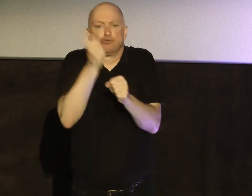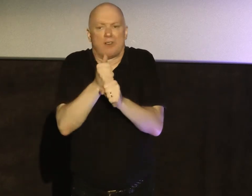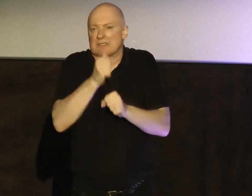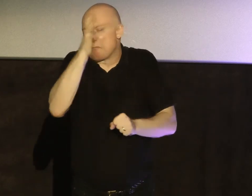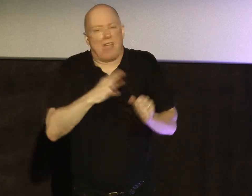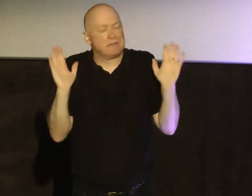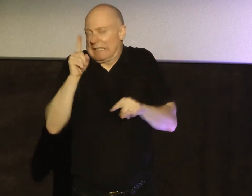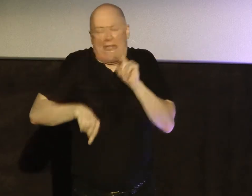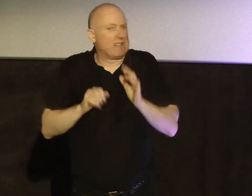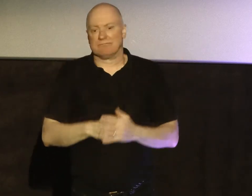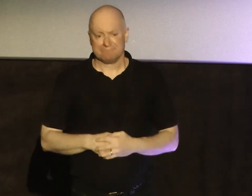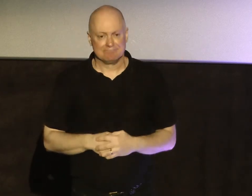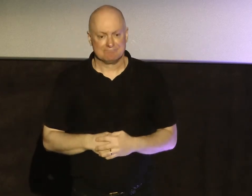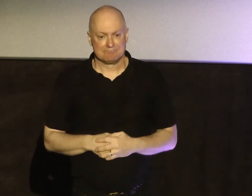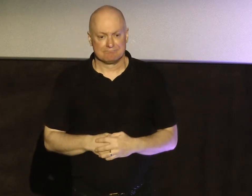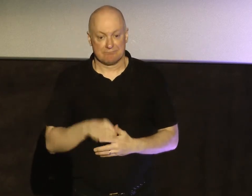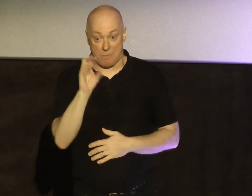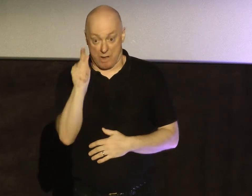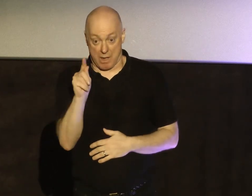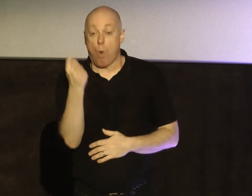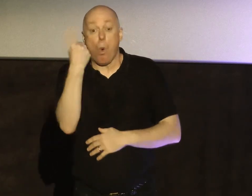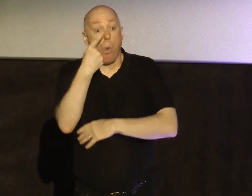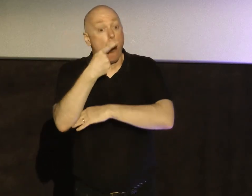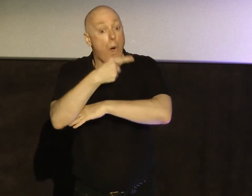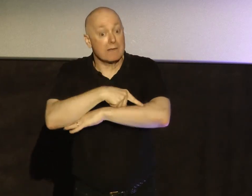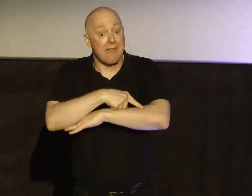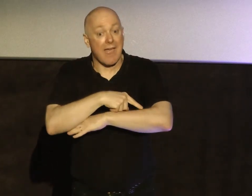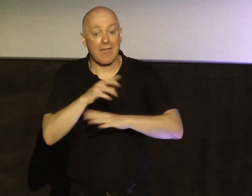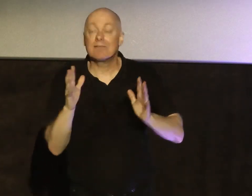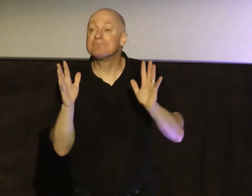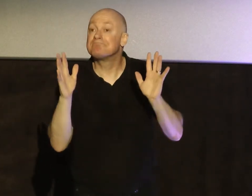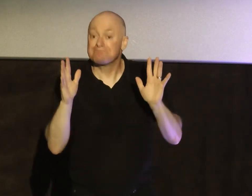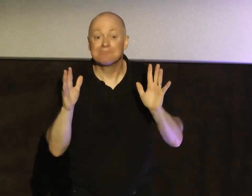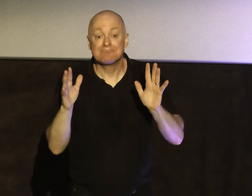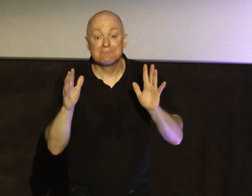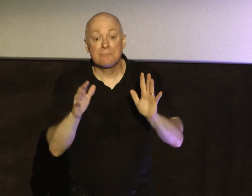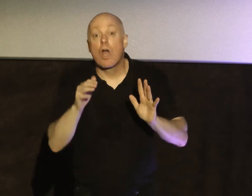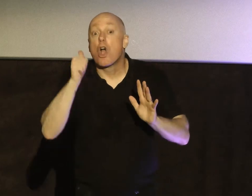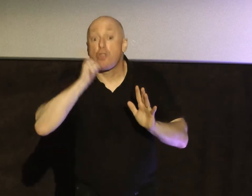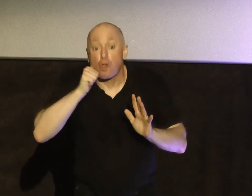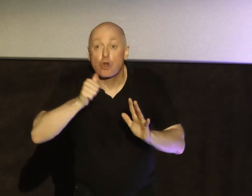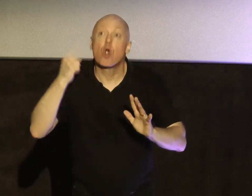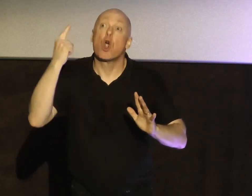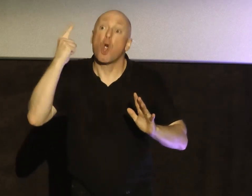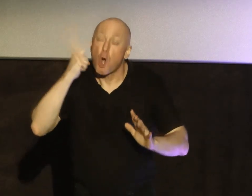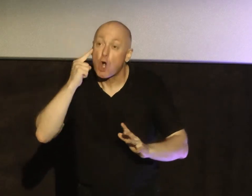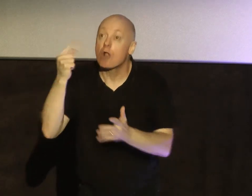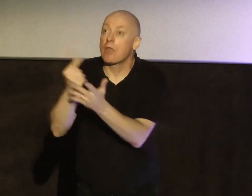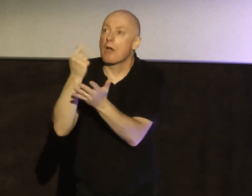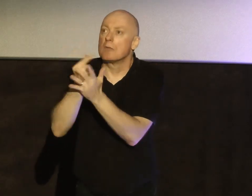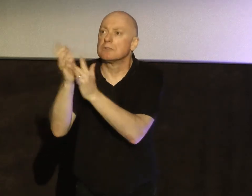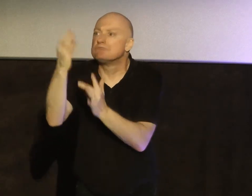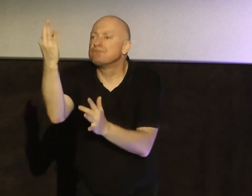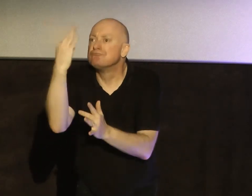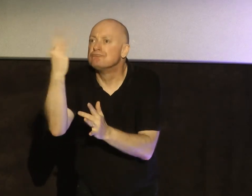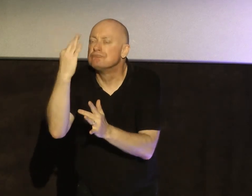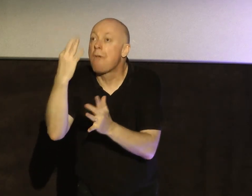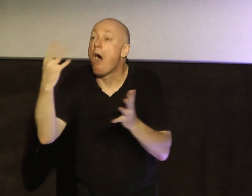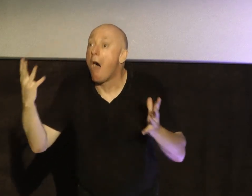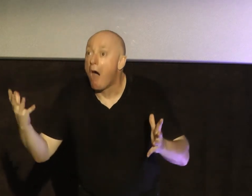man. And one day, through a series of circumstances, the young girl heard the gospel of Jesus Christ. And she heard